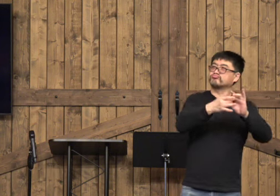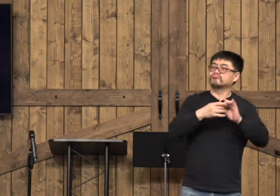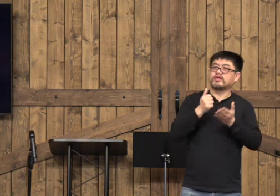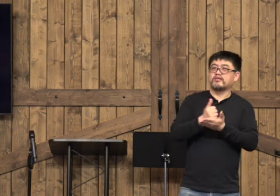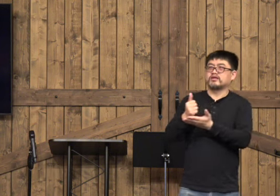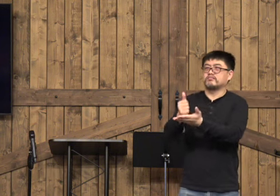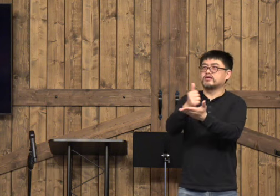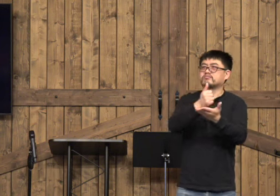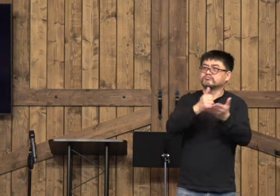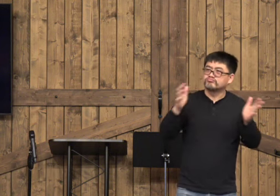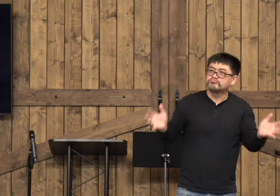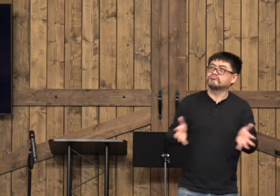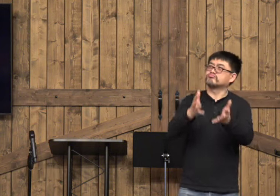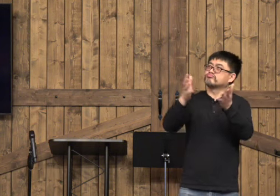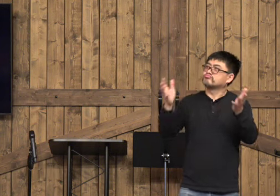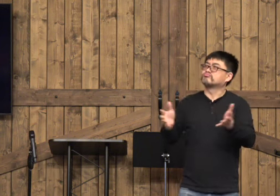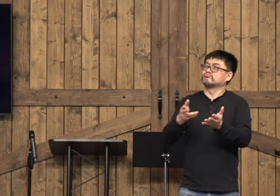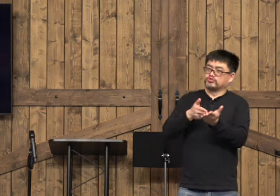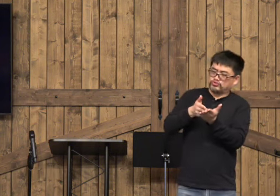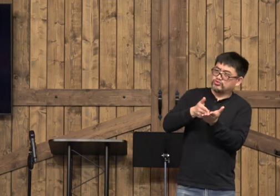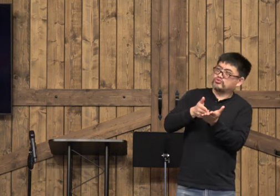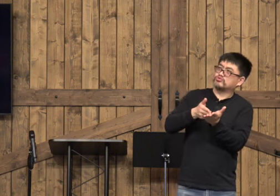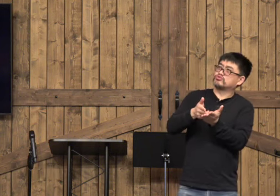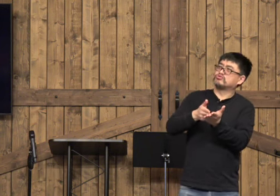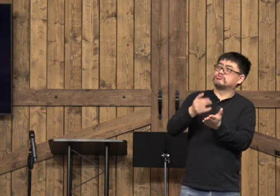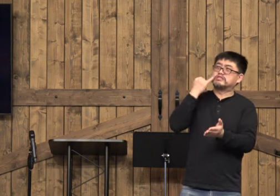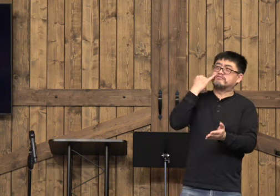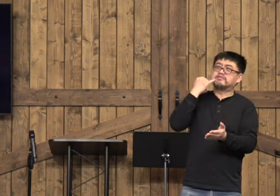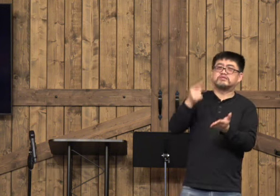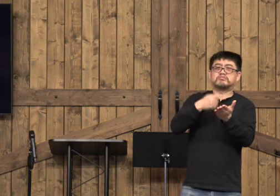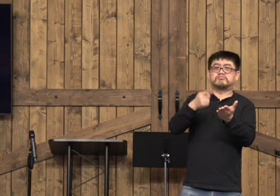and help our churches all over to be united together